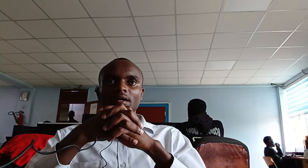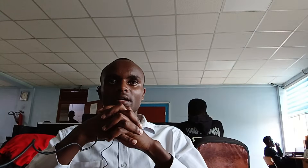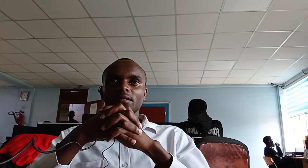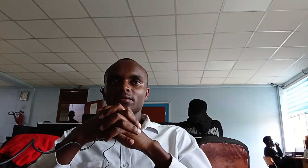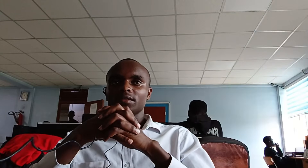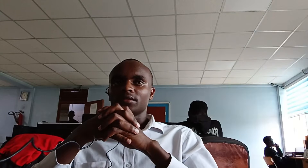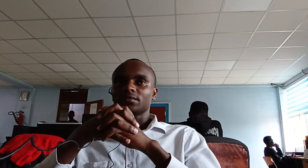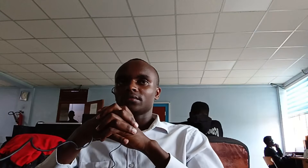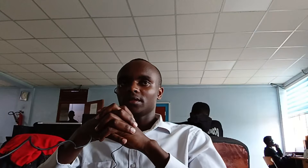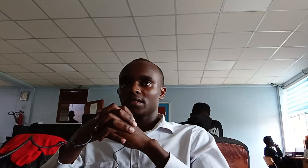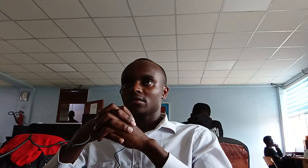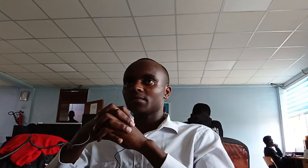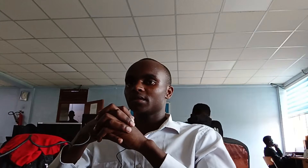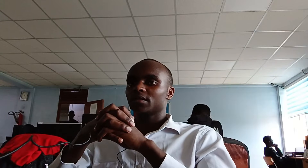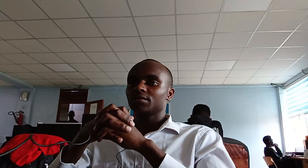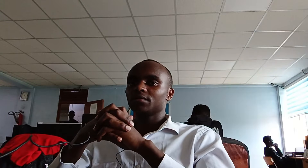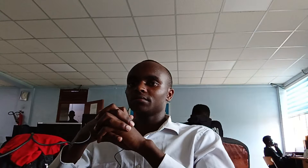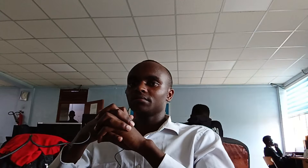Any question in the comment section?